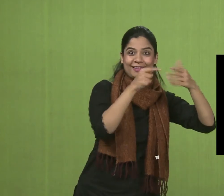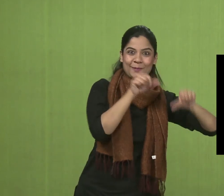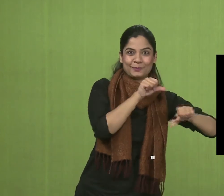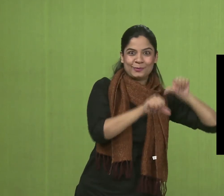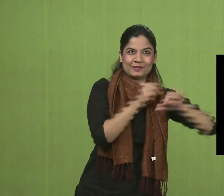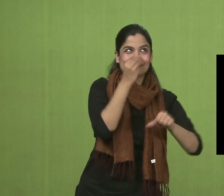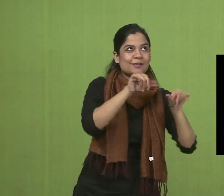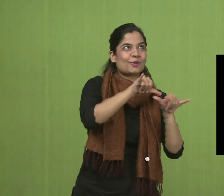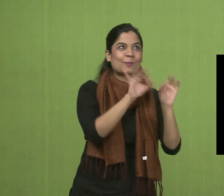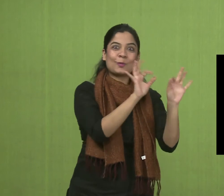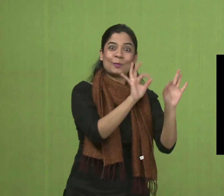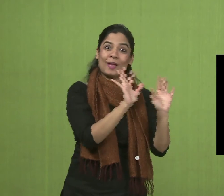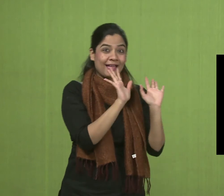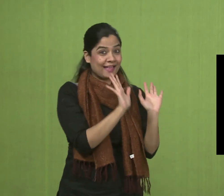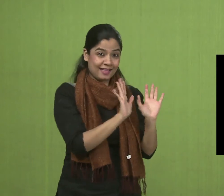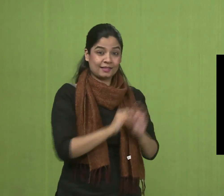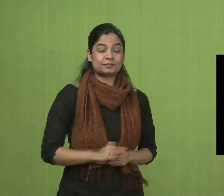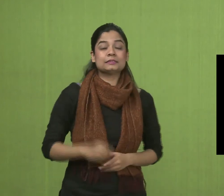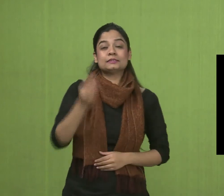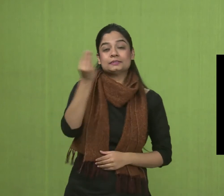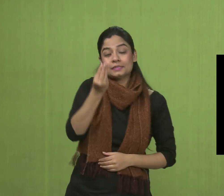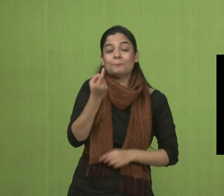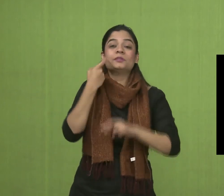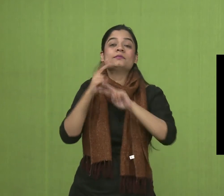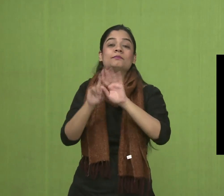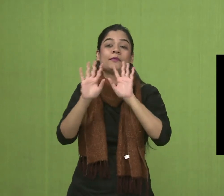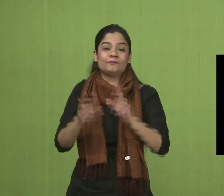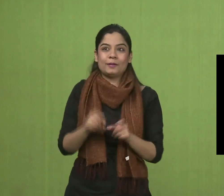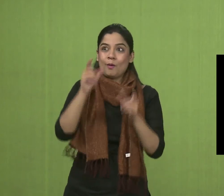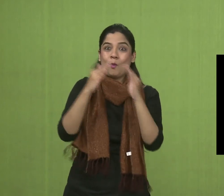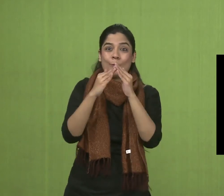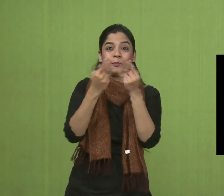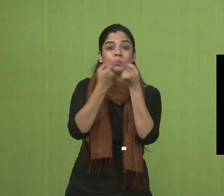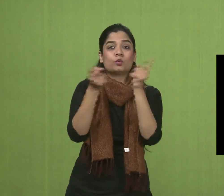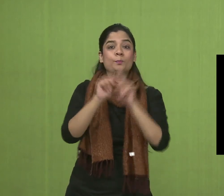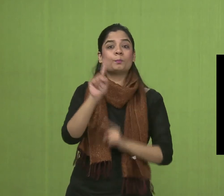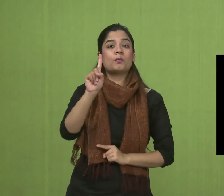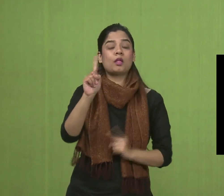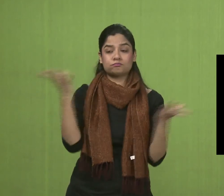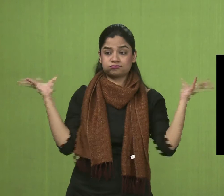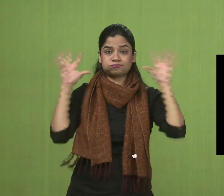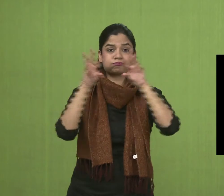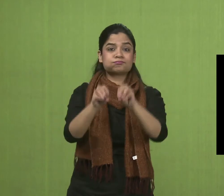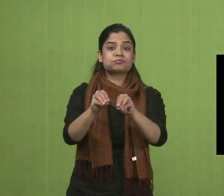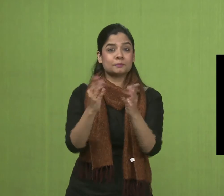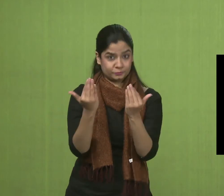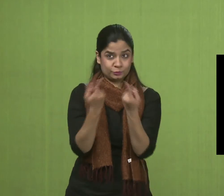in the house. Some houses can even have a one room only. So the concept of one room house, we